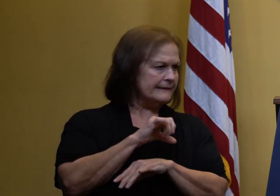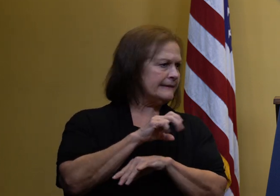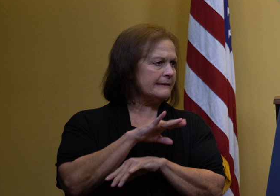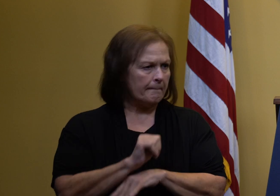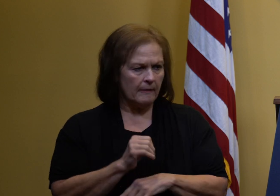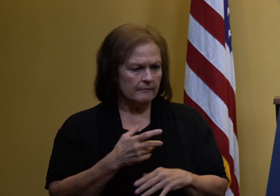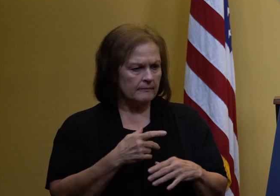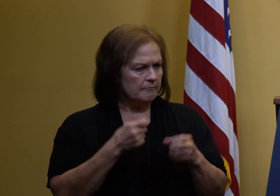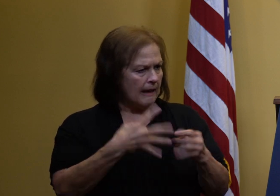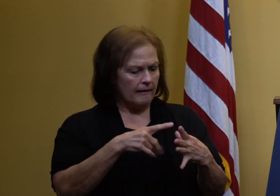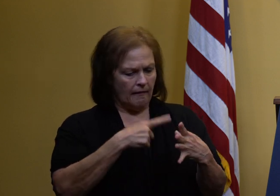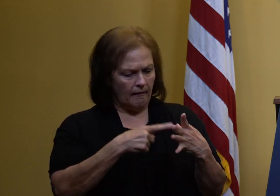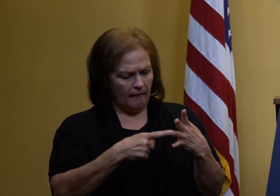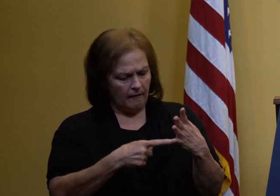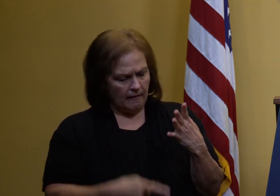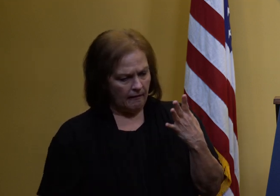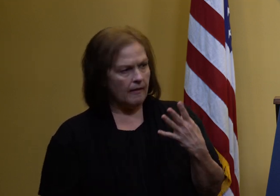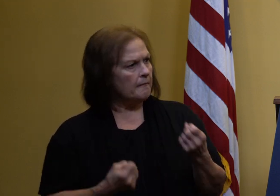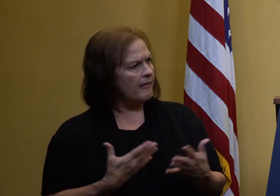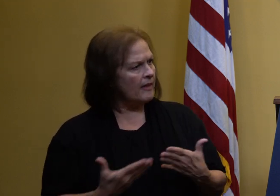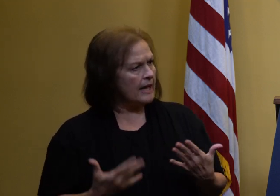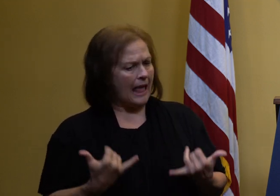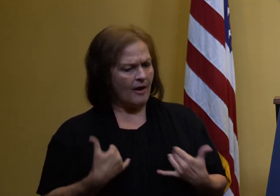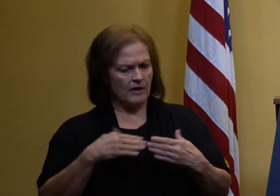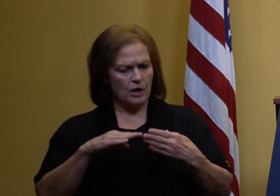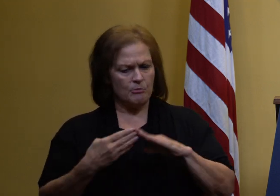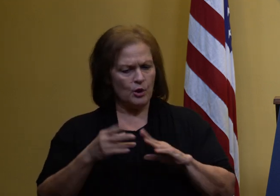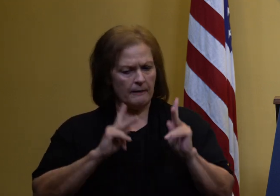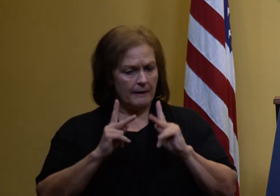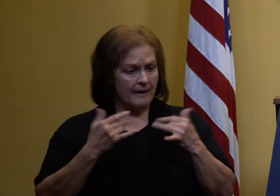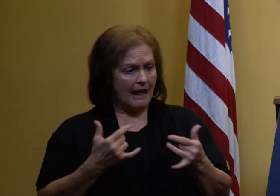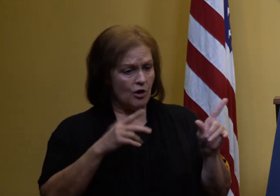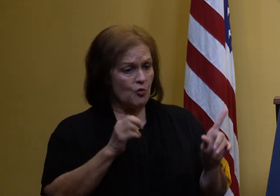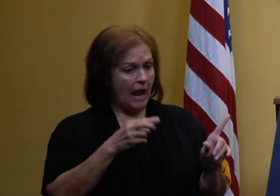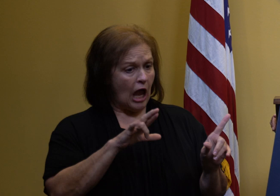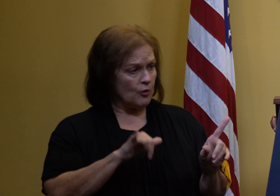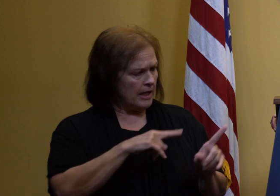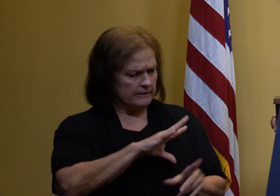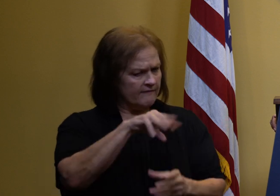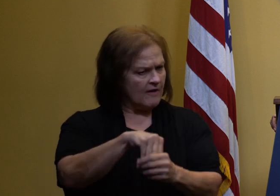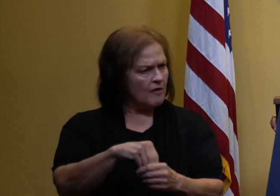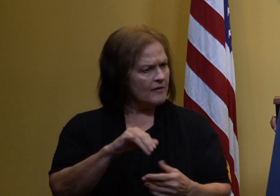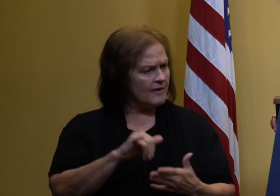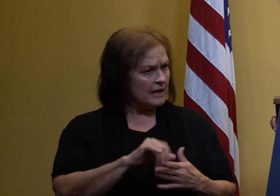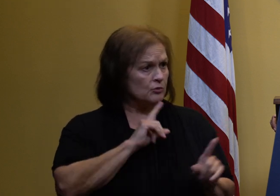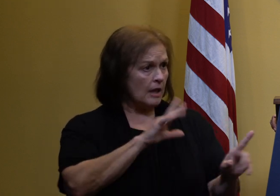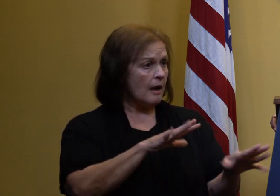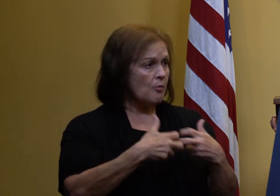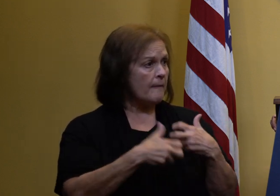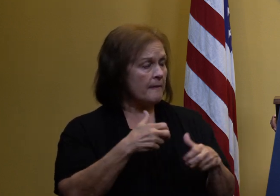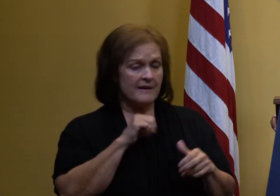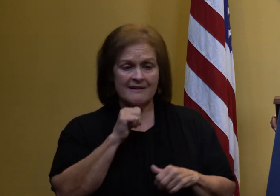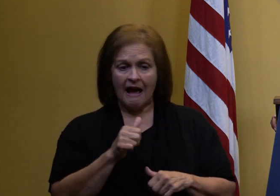on. And now we have a community of people where Gregory is now a part of. This is a problem. This